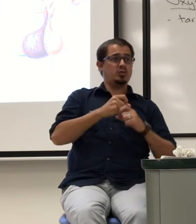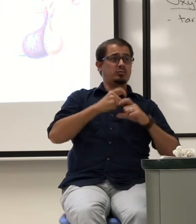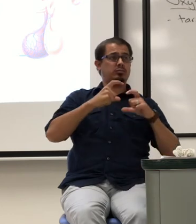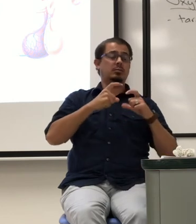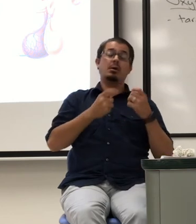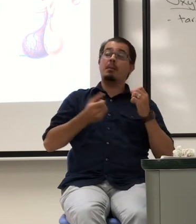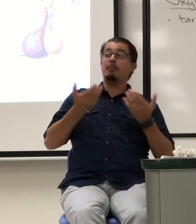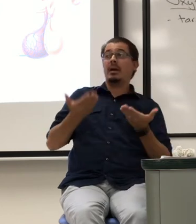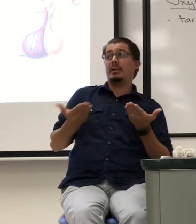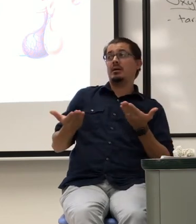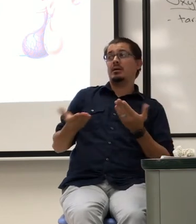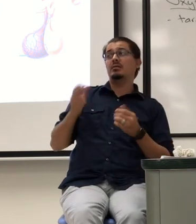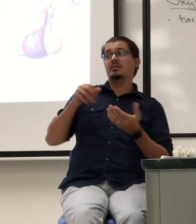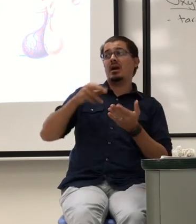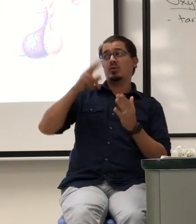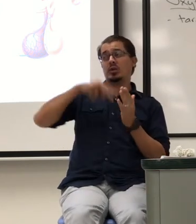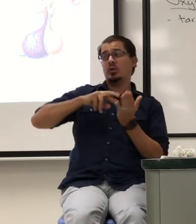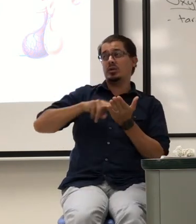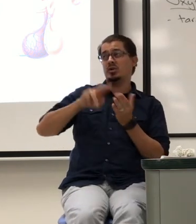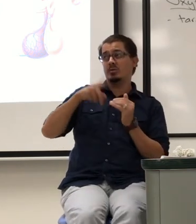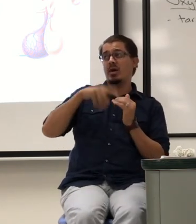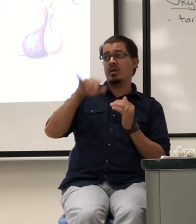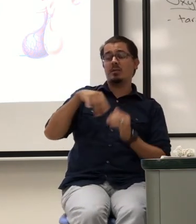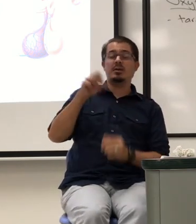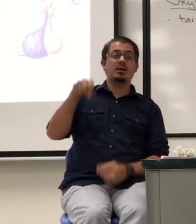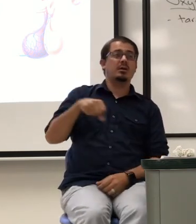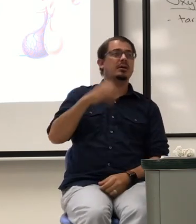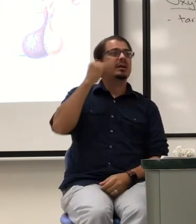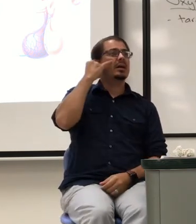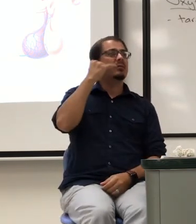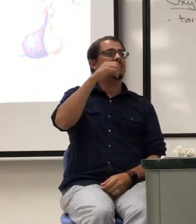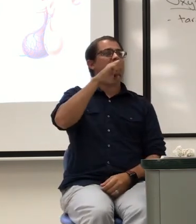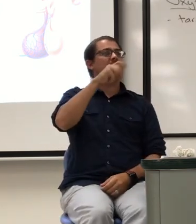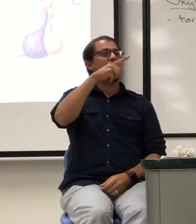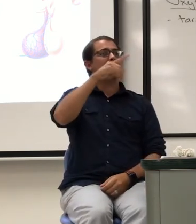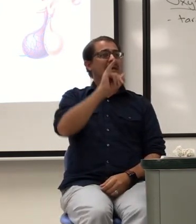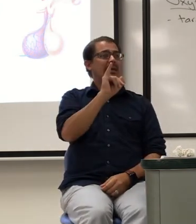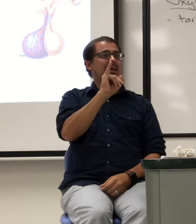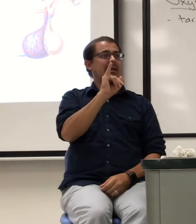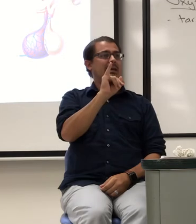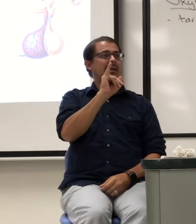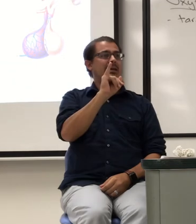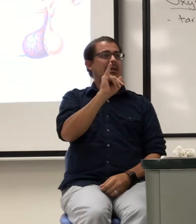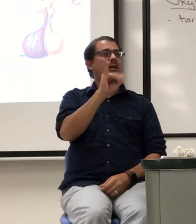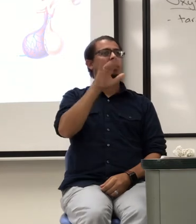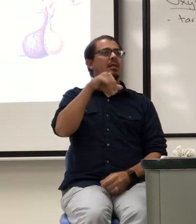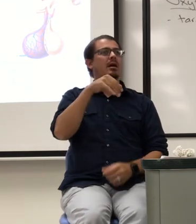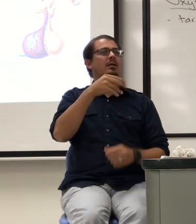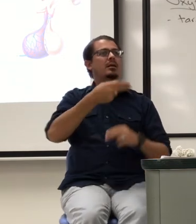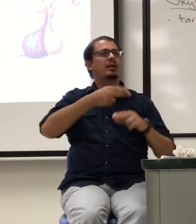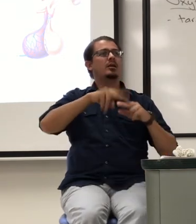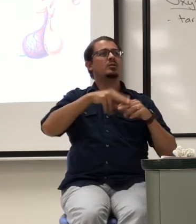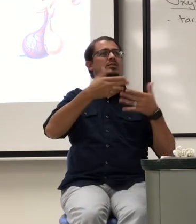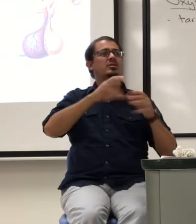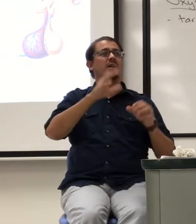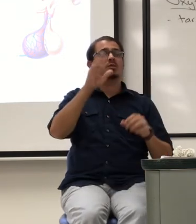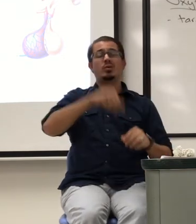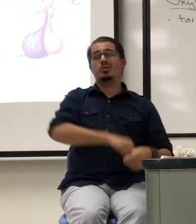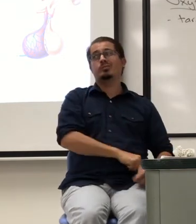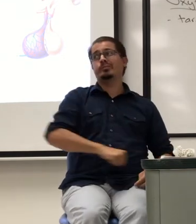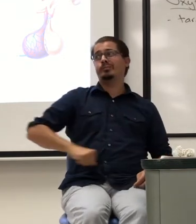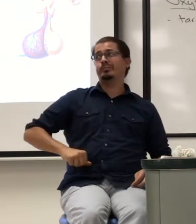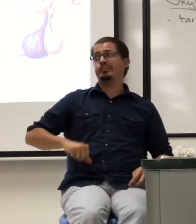Okay. And you can read some research on this, but if you get an epi, that increases the chances you'll have to go C-section.